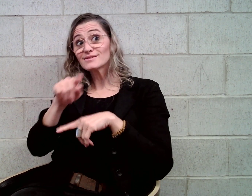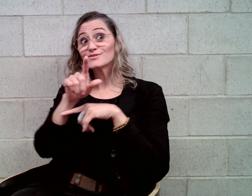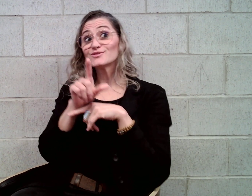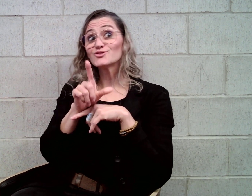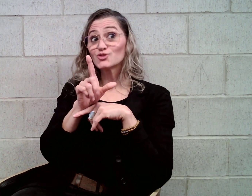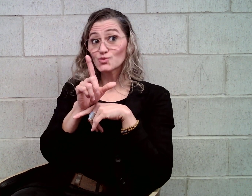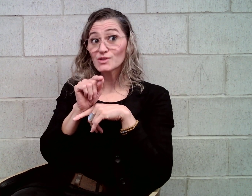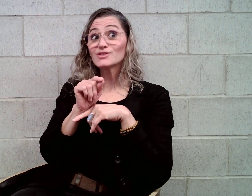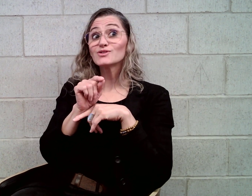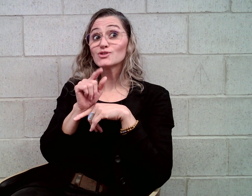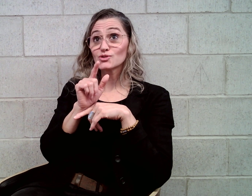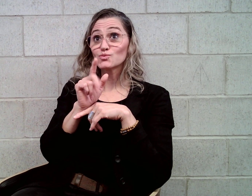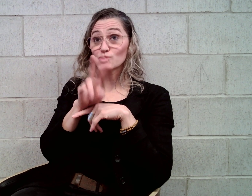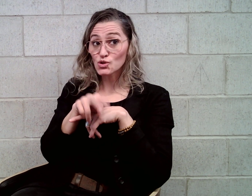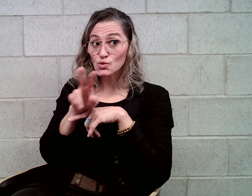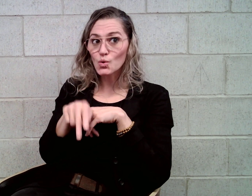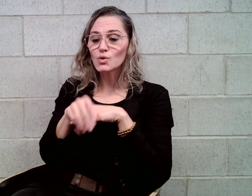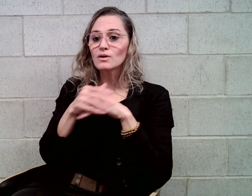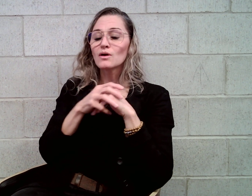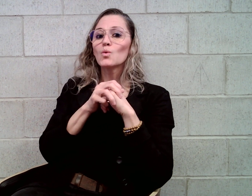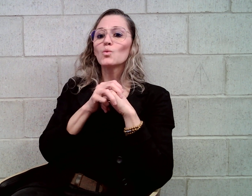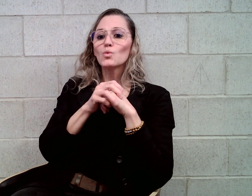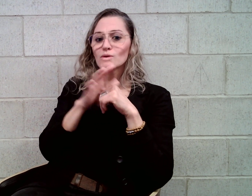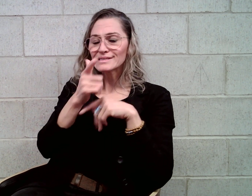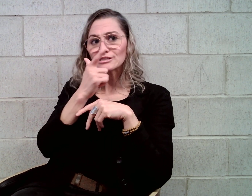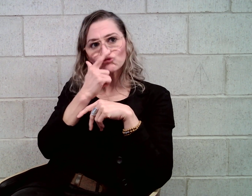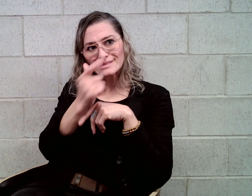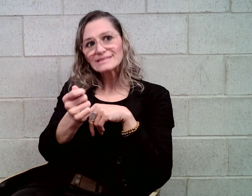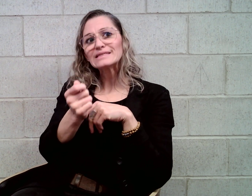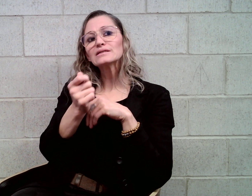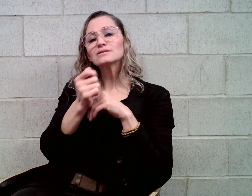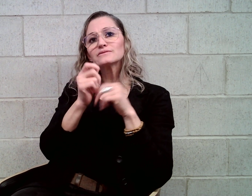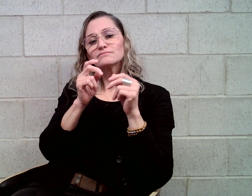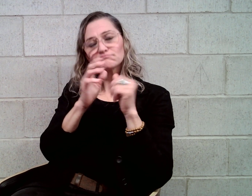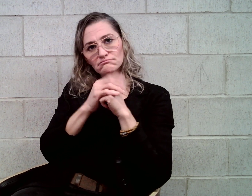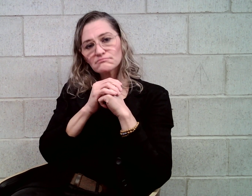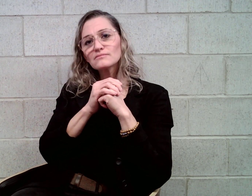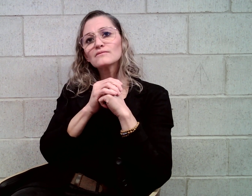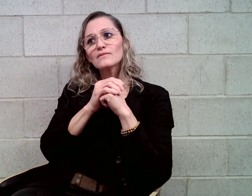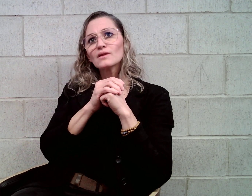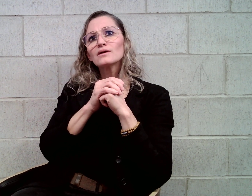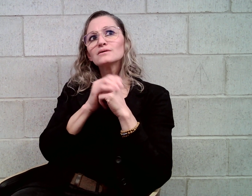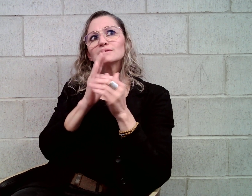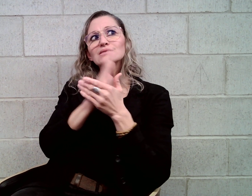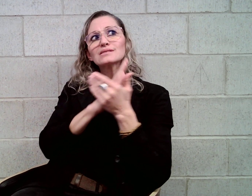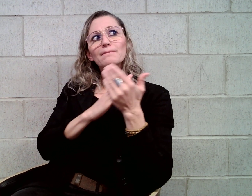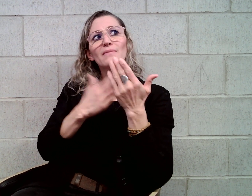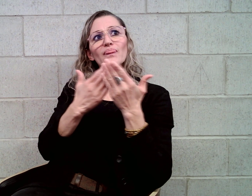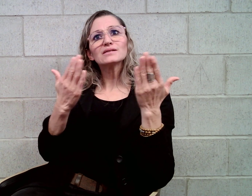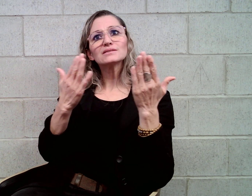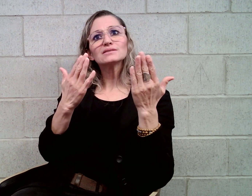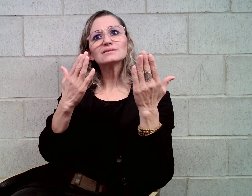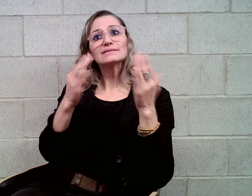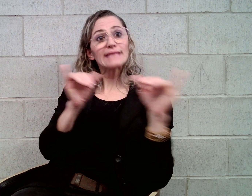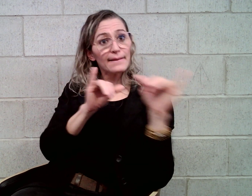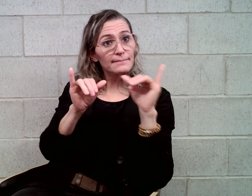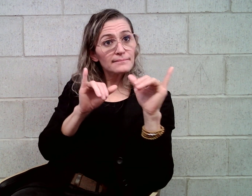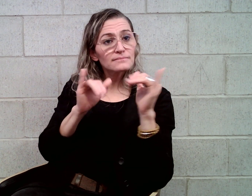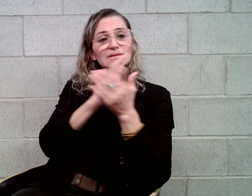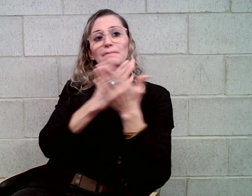then 2022, here we are, we're going to do it again. And it was very interesting to see how different it was. There were some